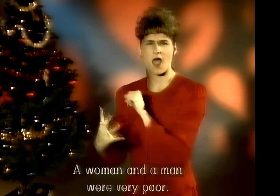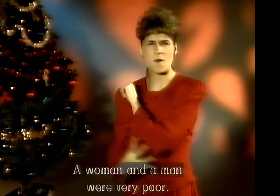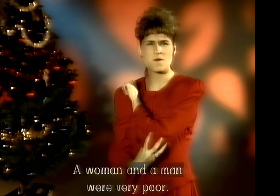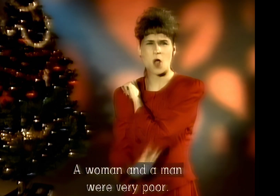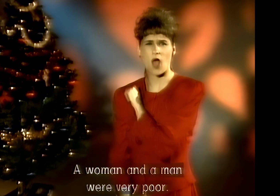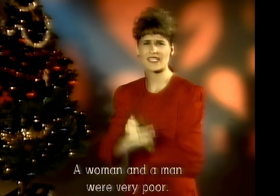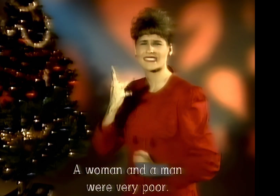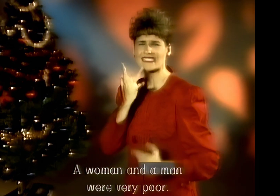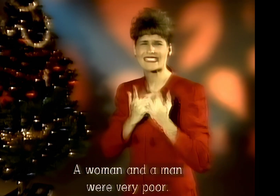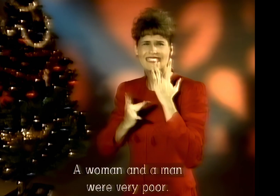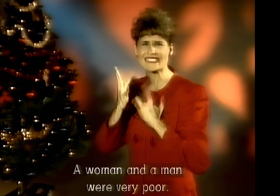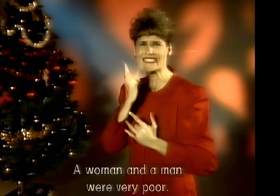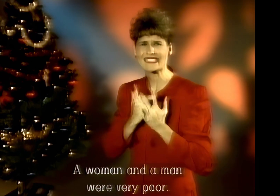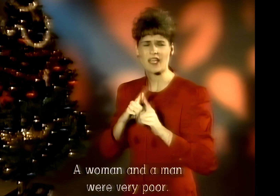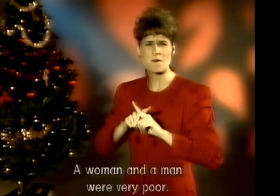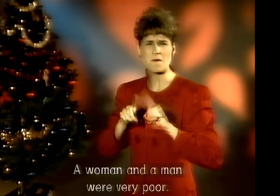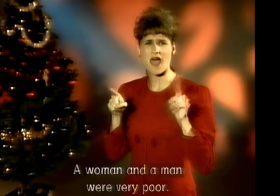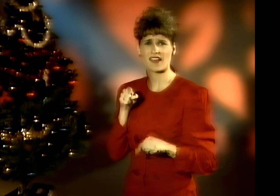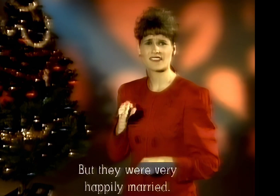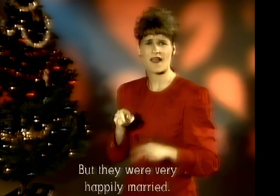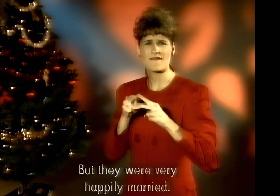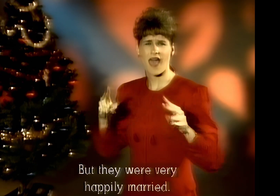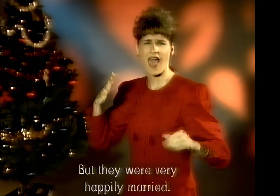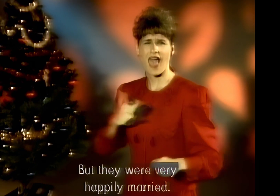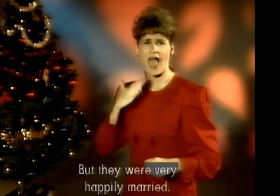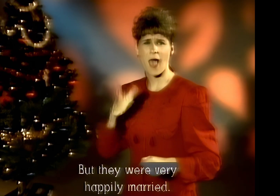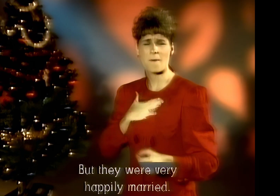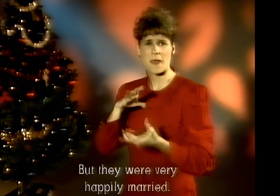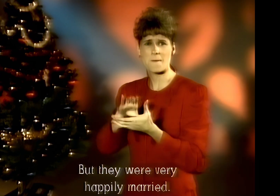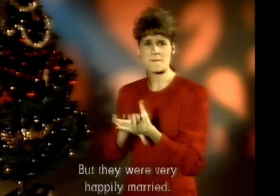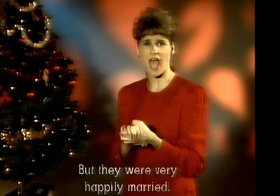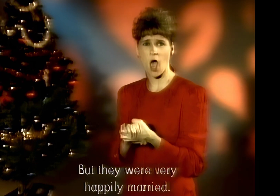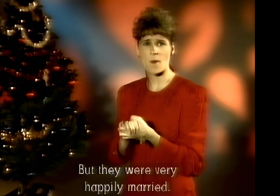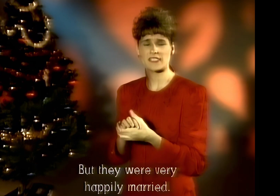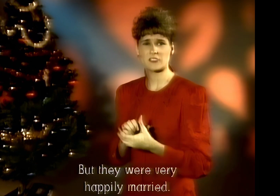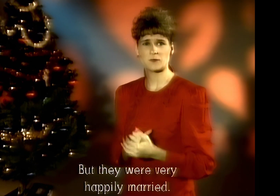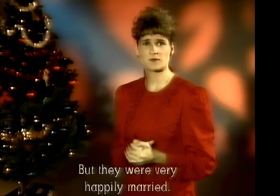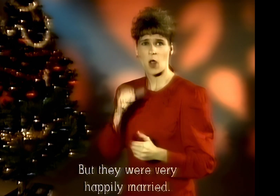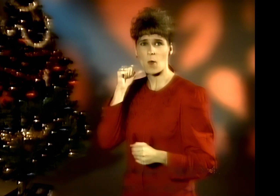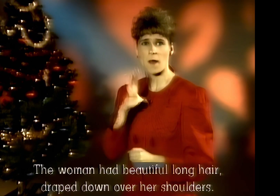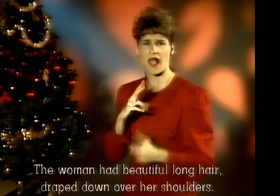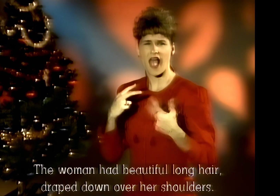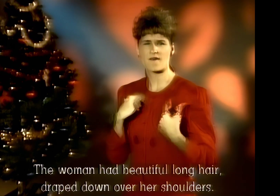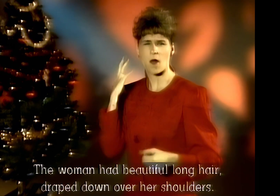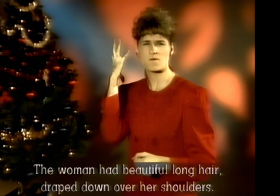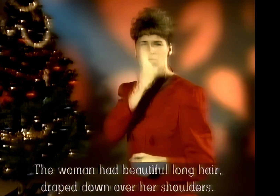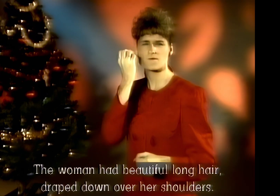A woman and a man, they were very poor. They had to scrimp and save for everything, but they were very happily